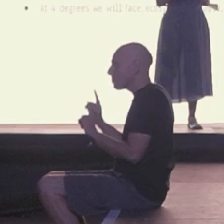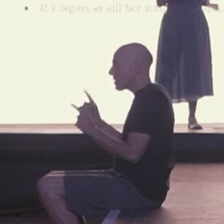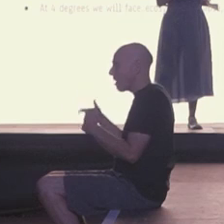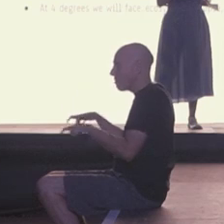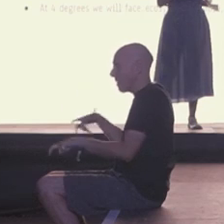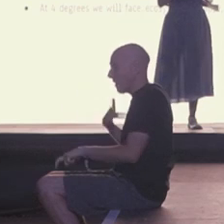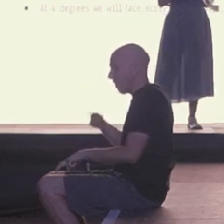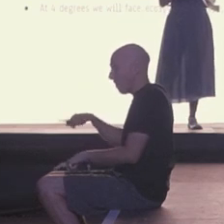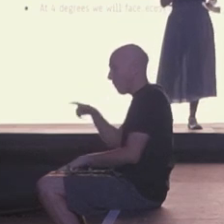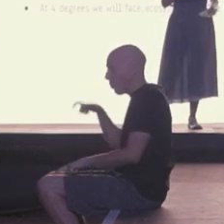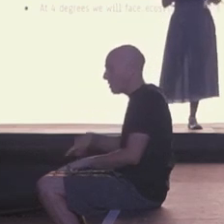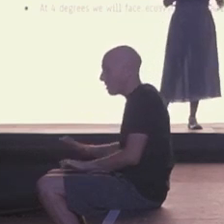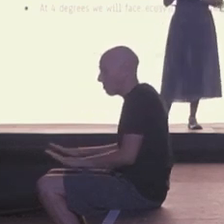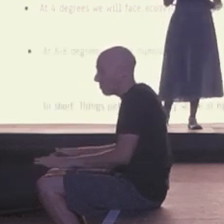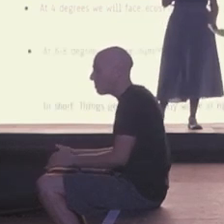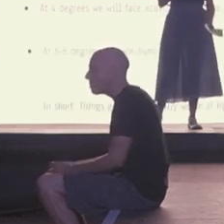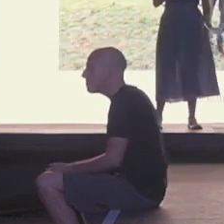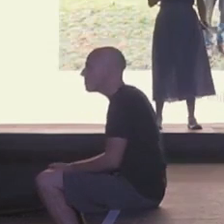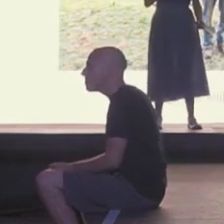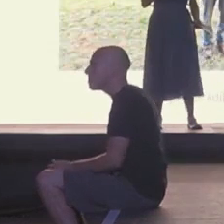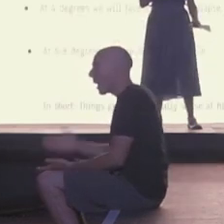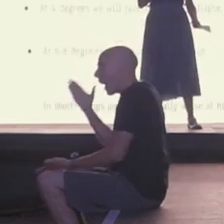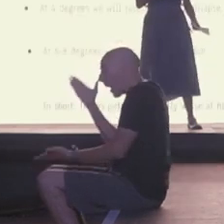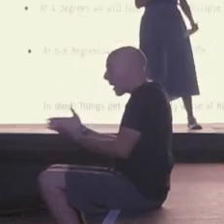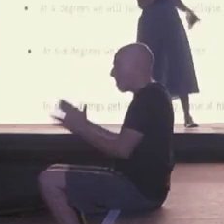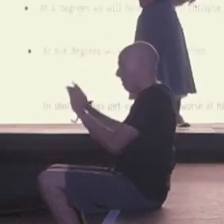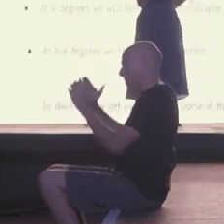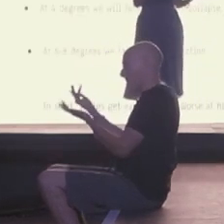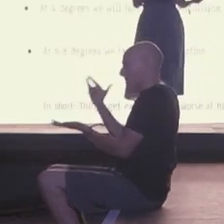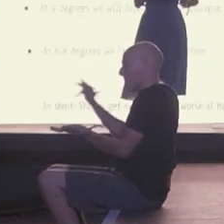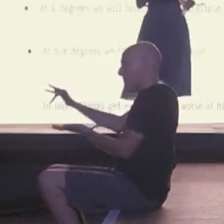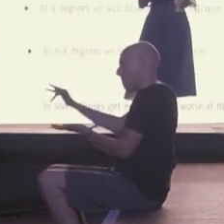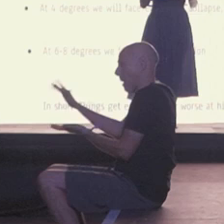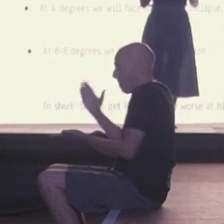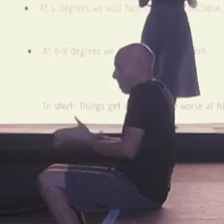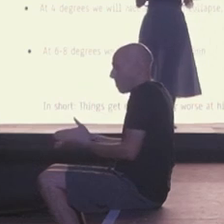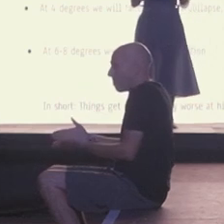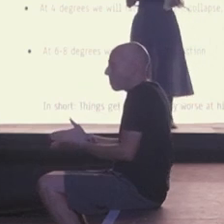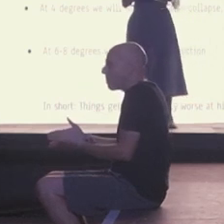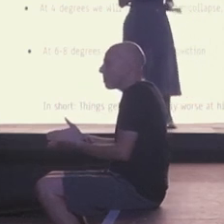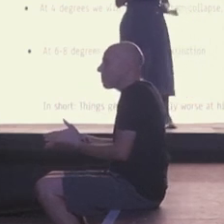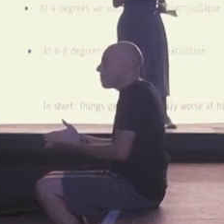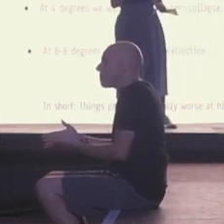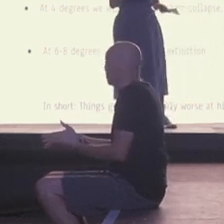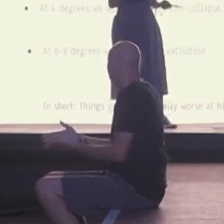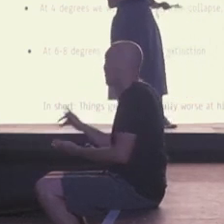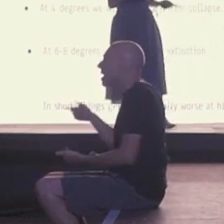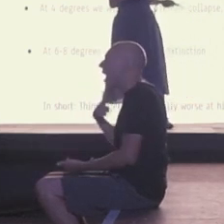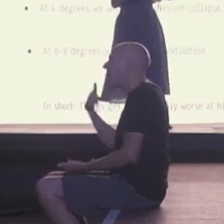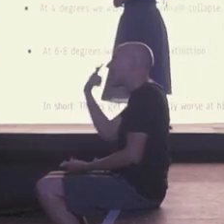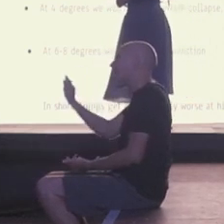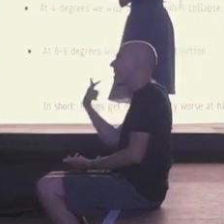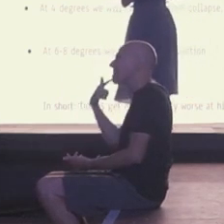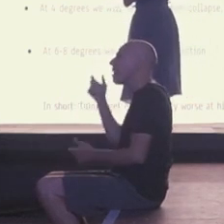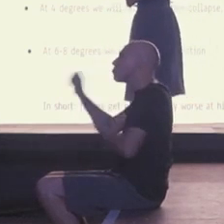to humans. It is a world of extinction. And I could continue throwing facts and statistics at you, but I think